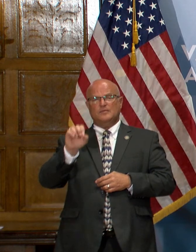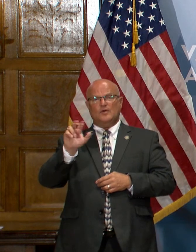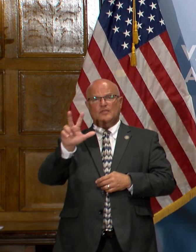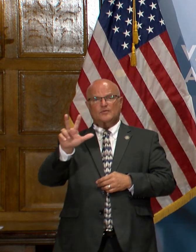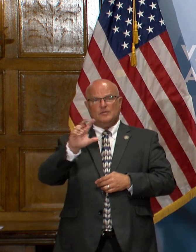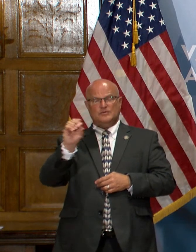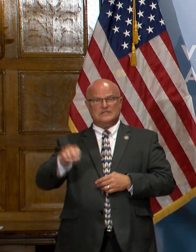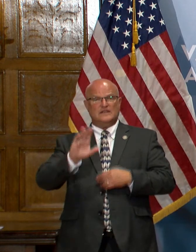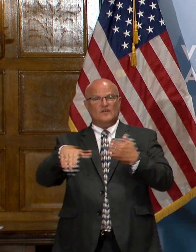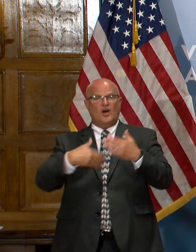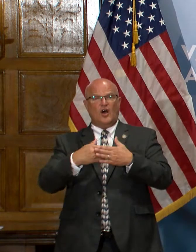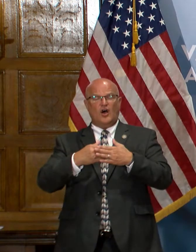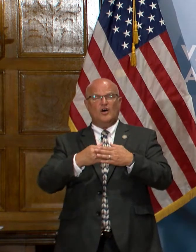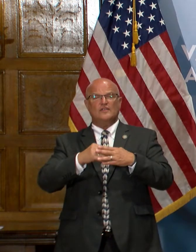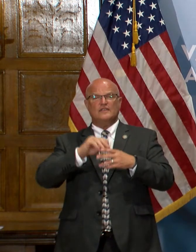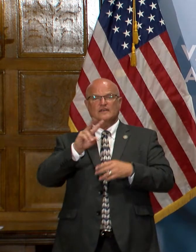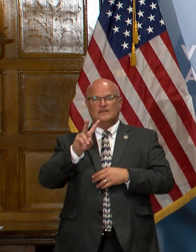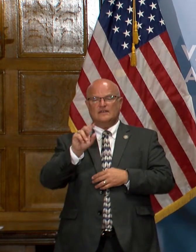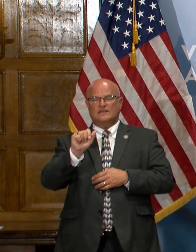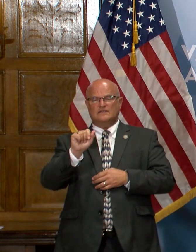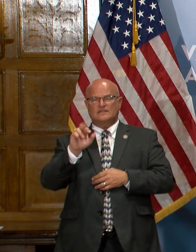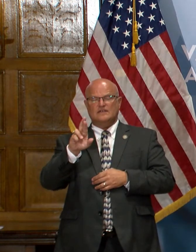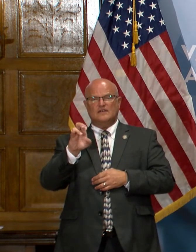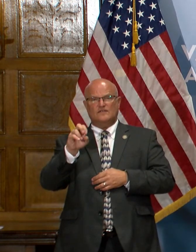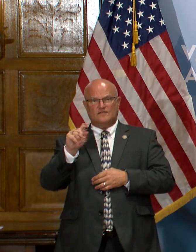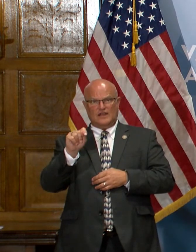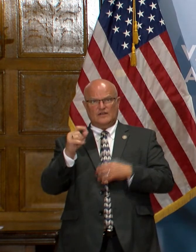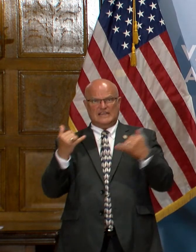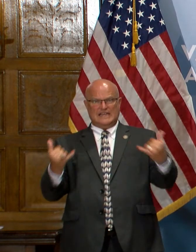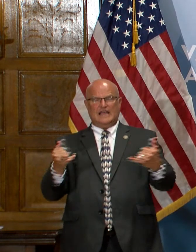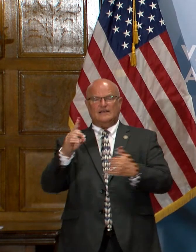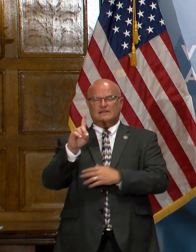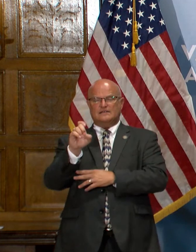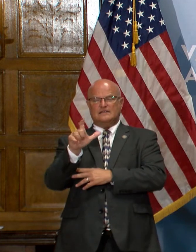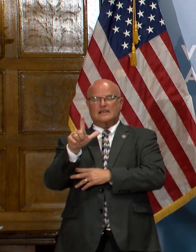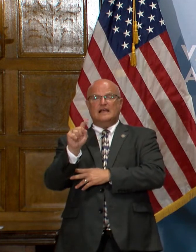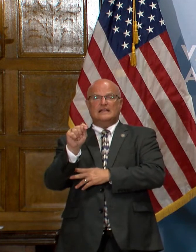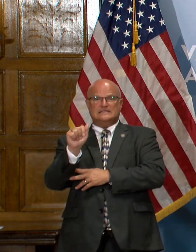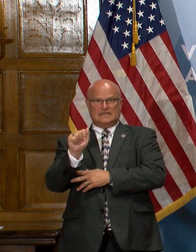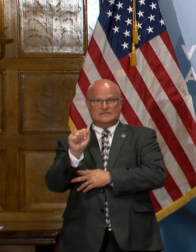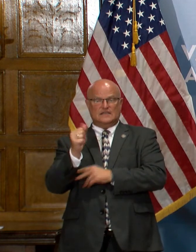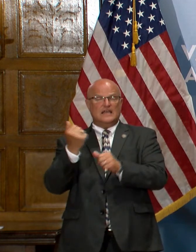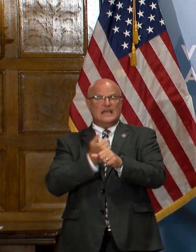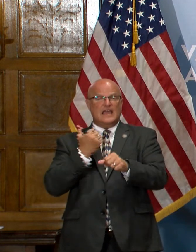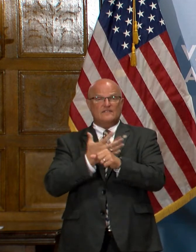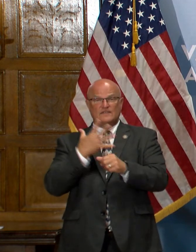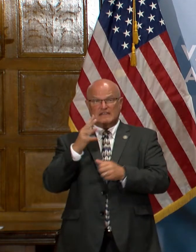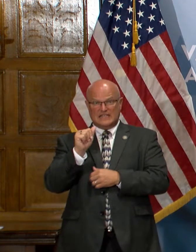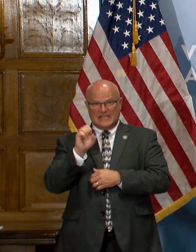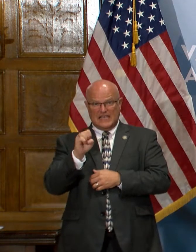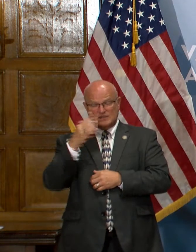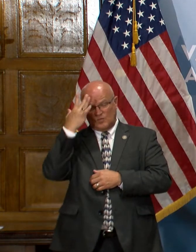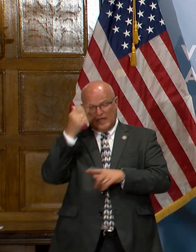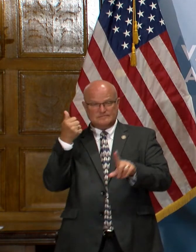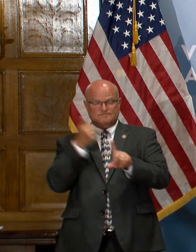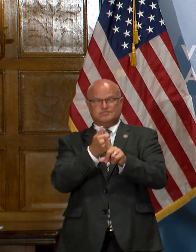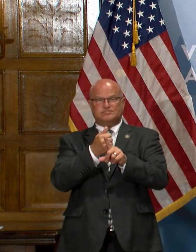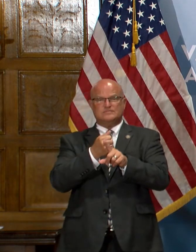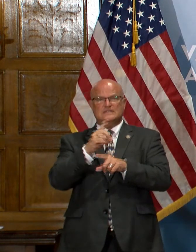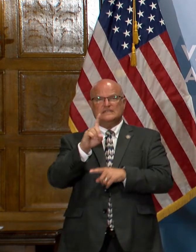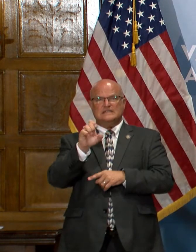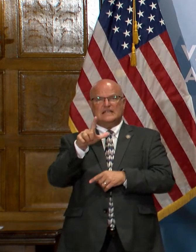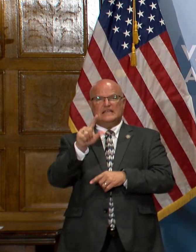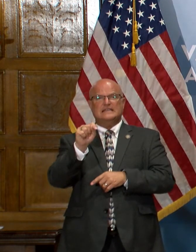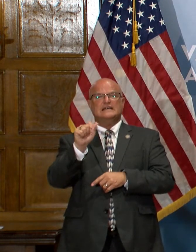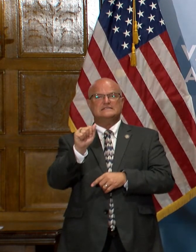99.3% of all of the variants we are identifying in the state are now Delta. So essentially, almost every case in the state is due to Delta virus, and